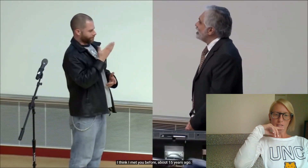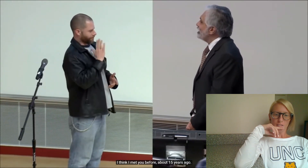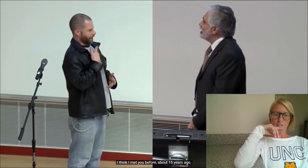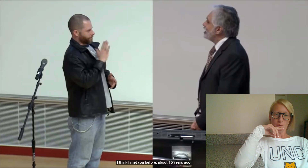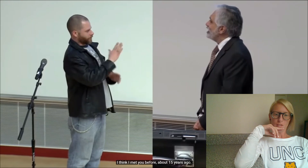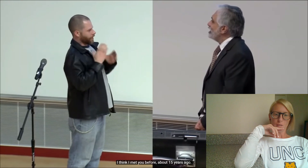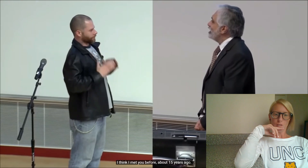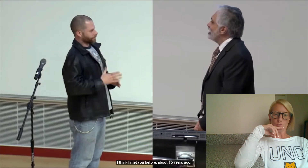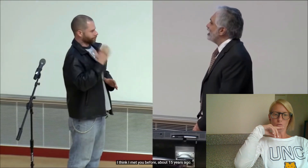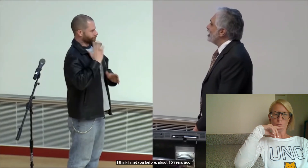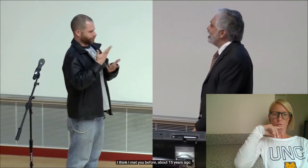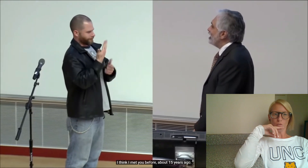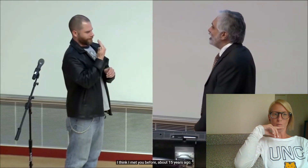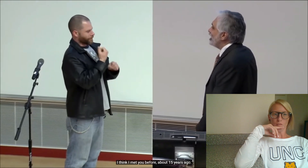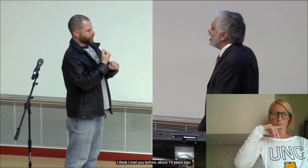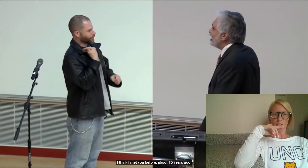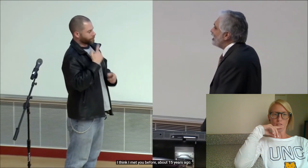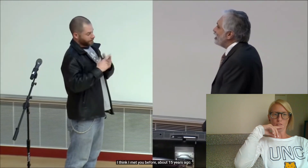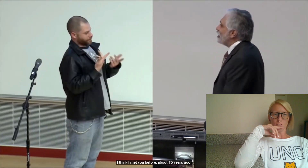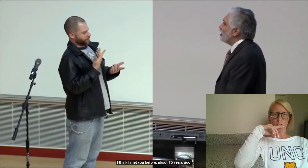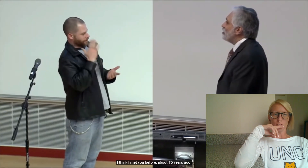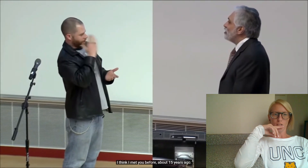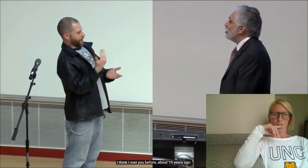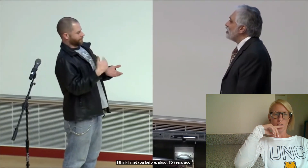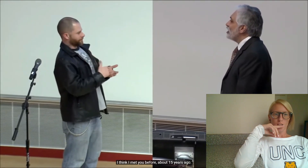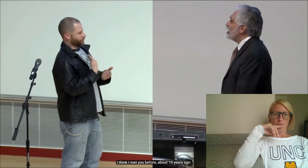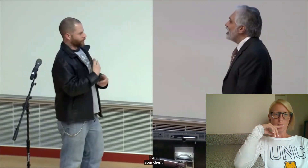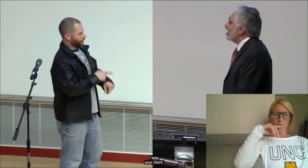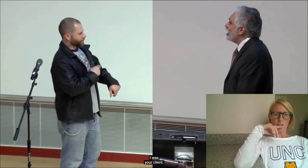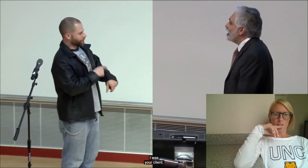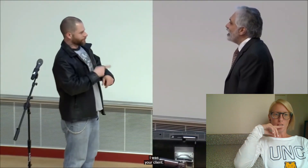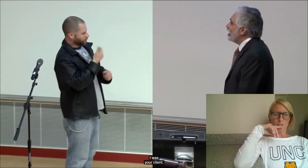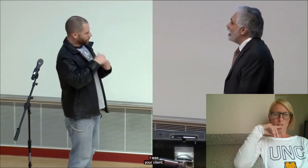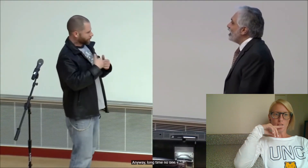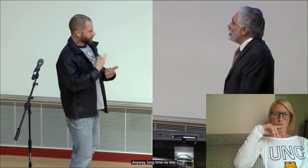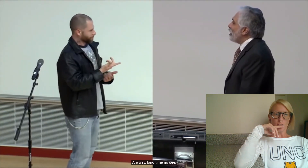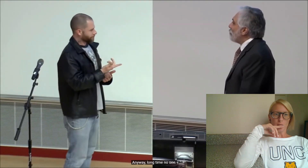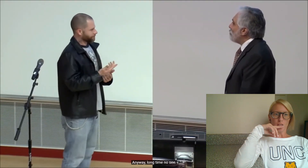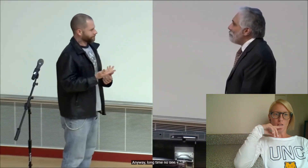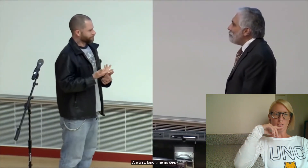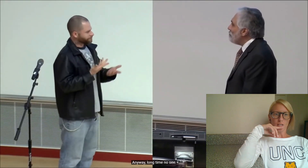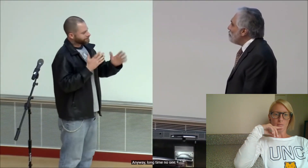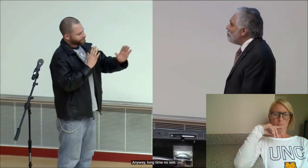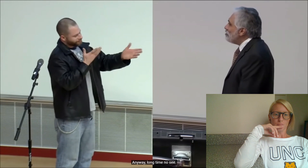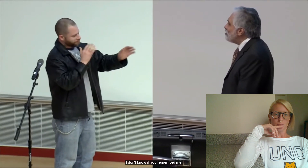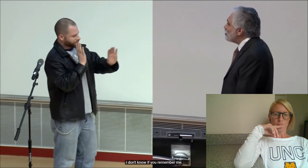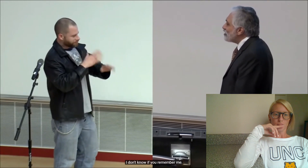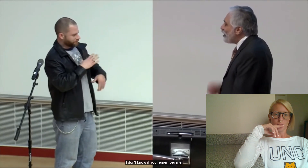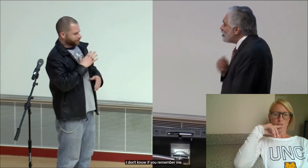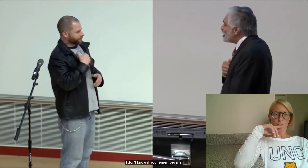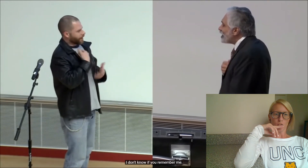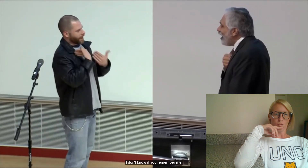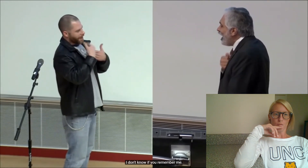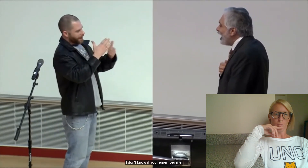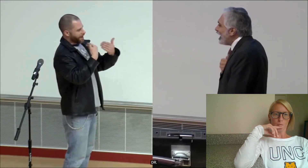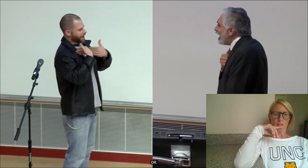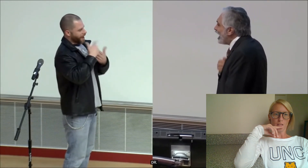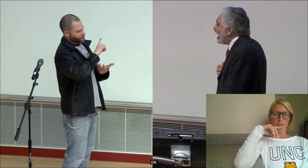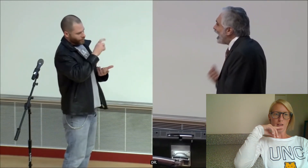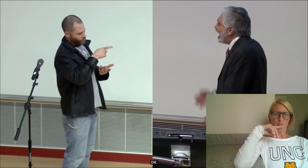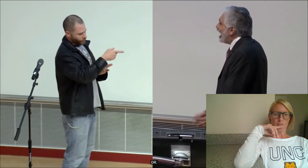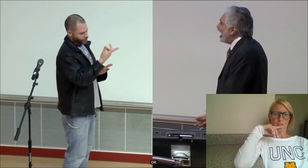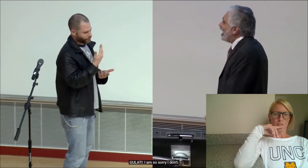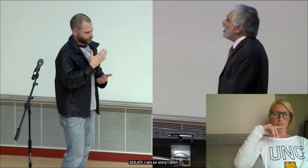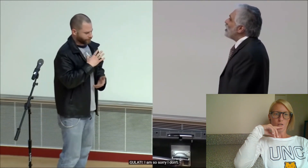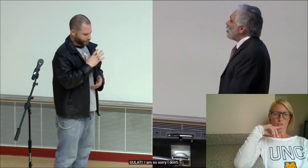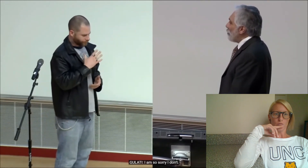Hi. Hi. I think I met you before, about 15 years about ago. 15 years ago. I was your Right. client. Anyway, long time no see. I don't know if you remember me.